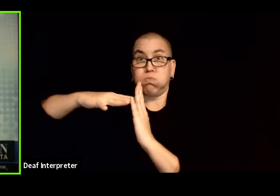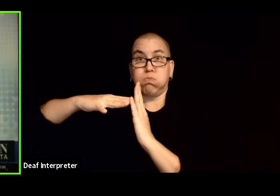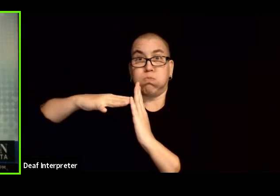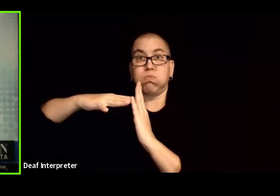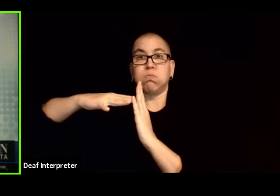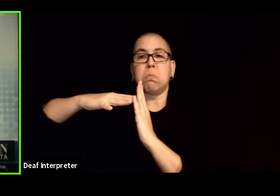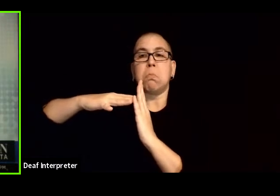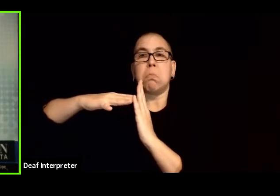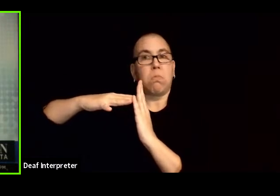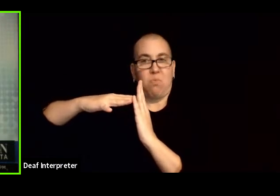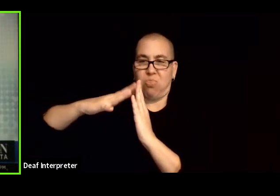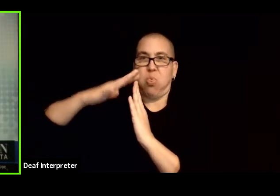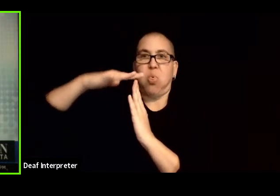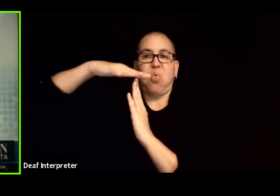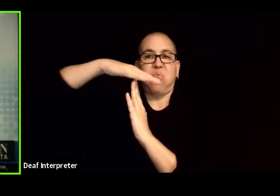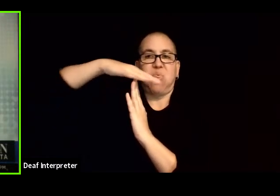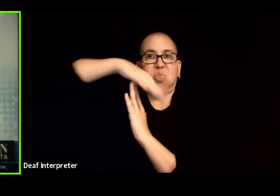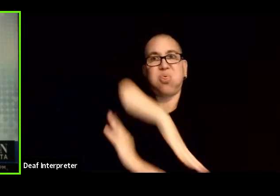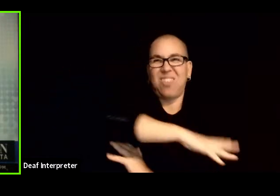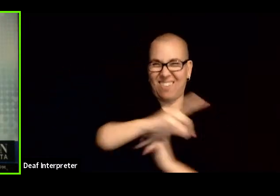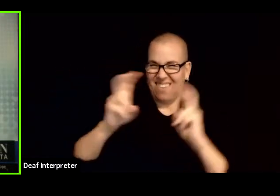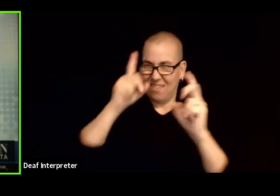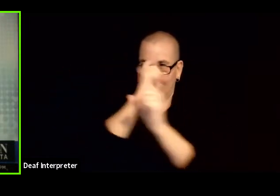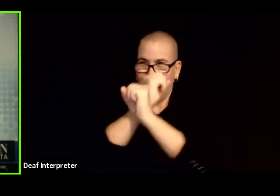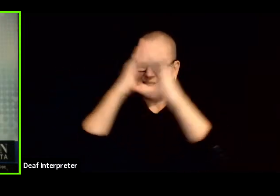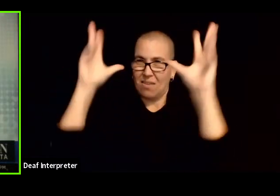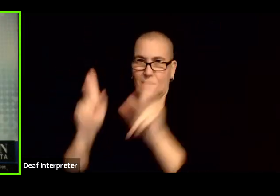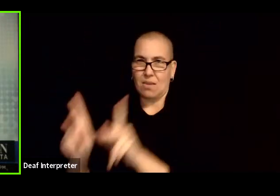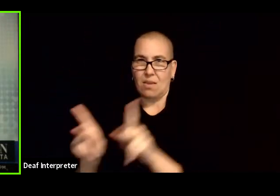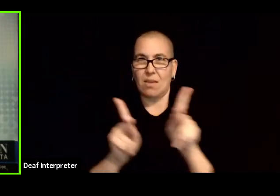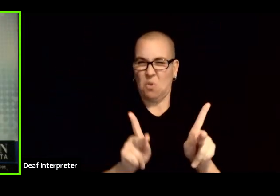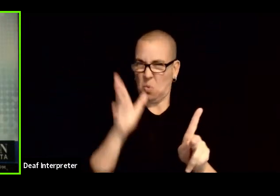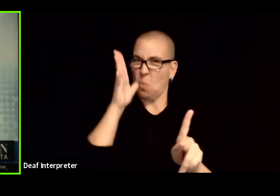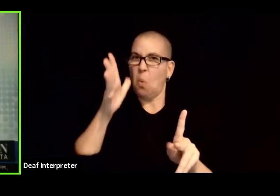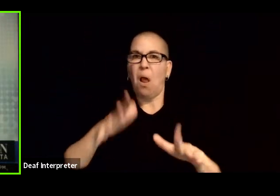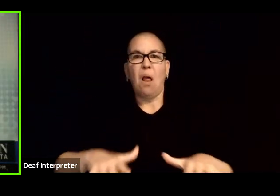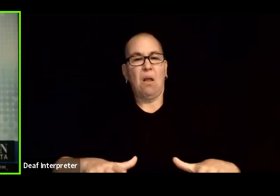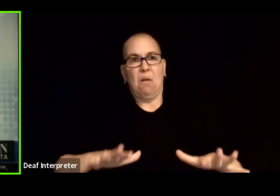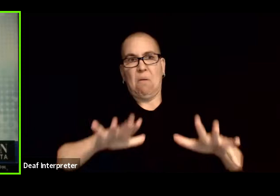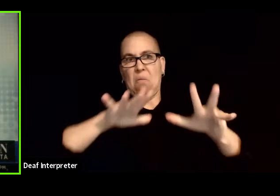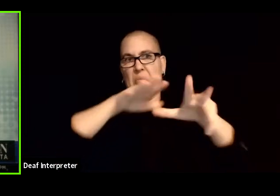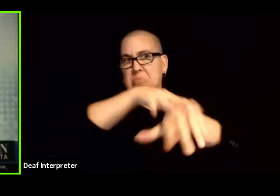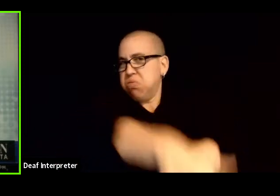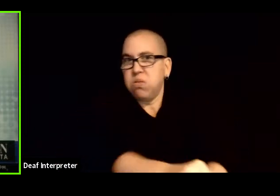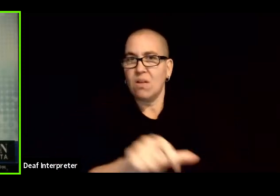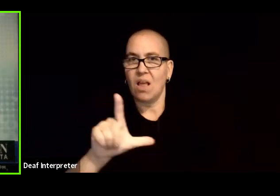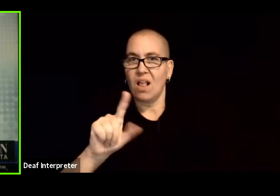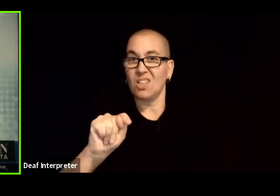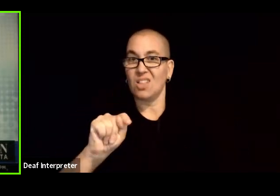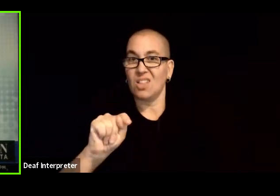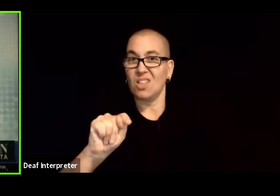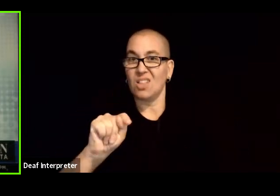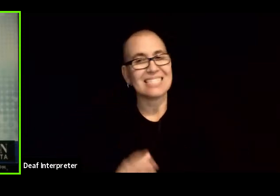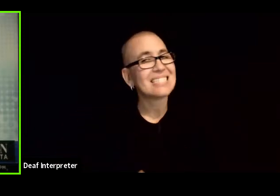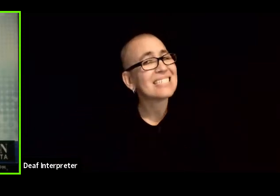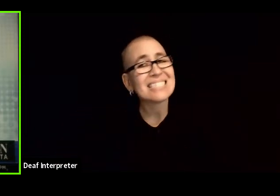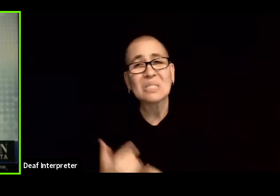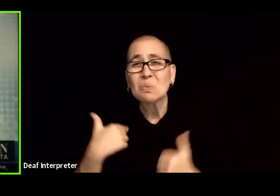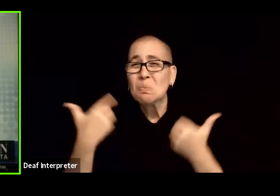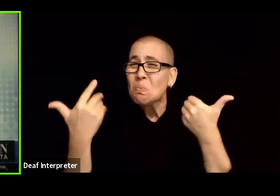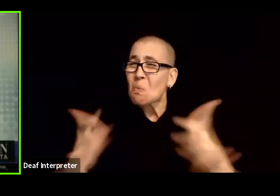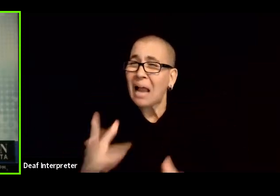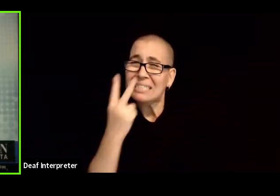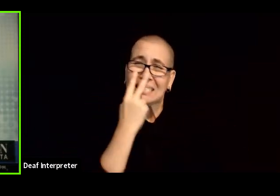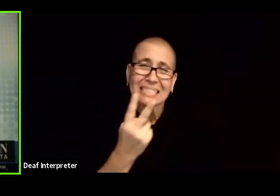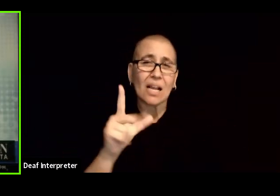their communities, and not just because we want them not to get sick, although we want that too. We want them to act now to slow the